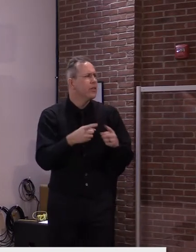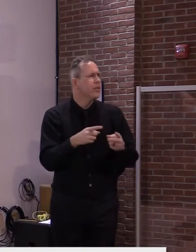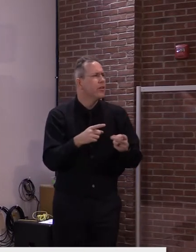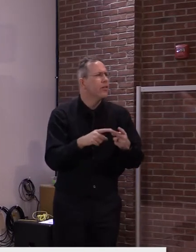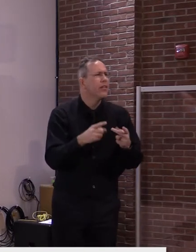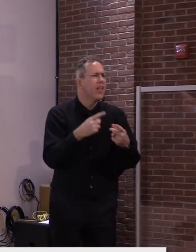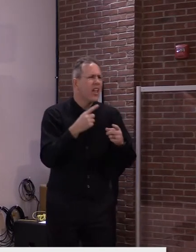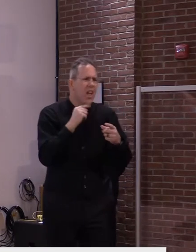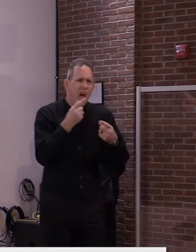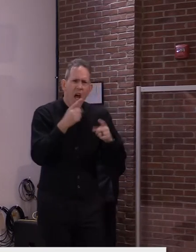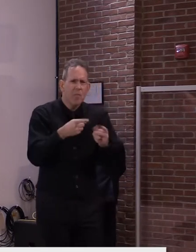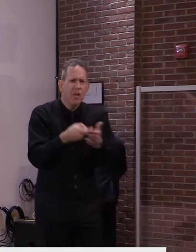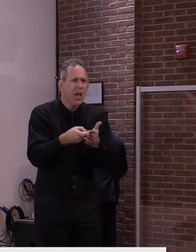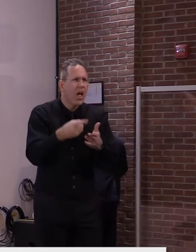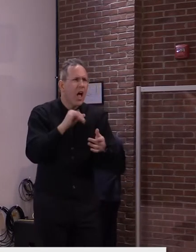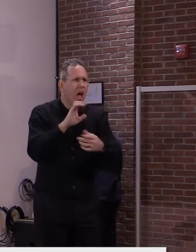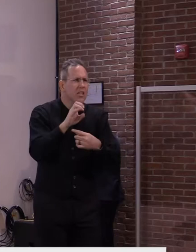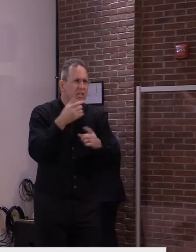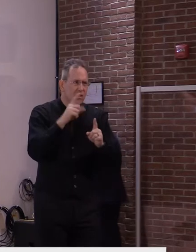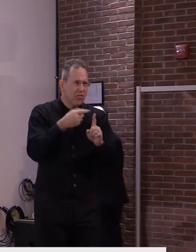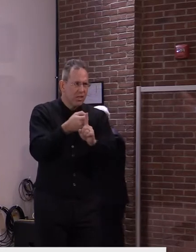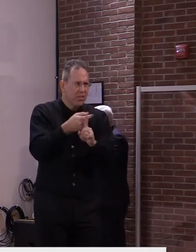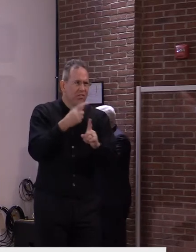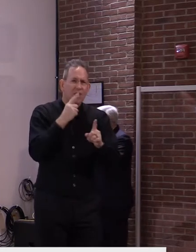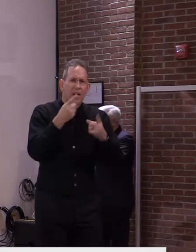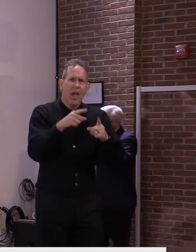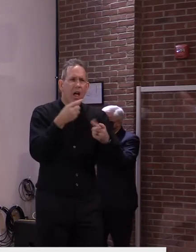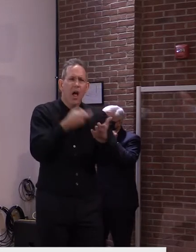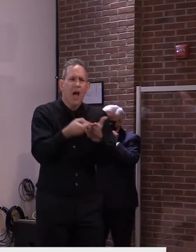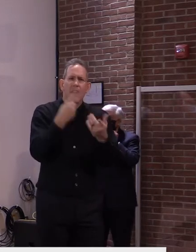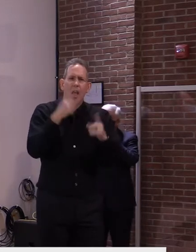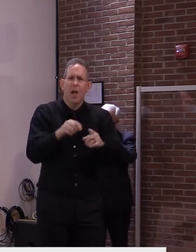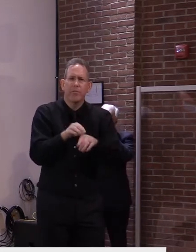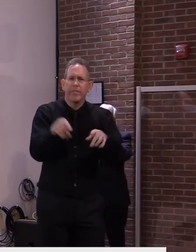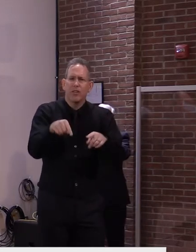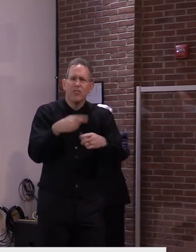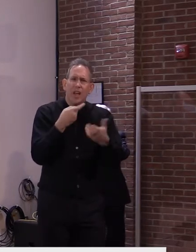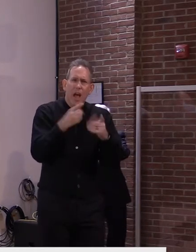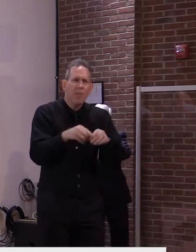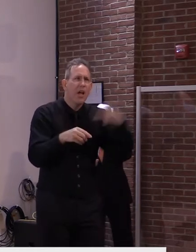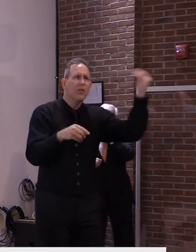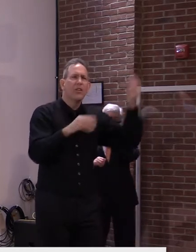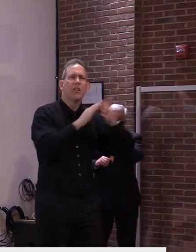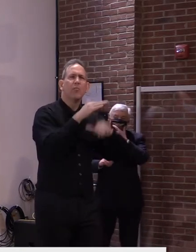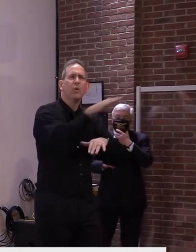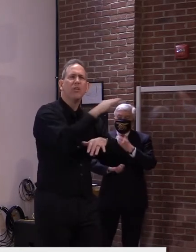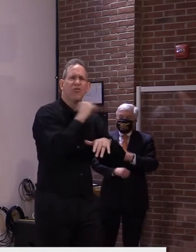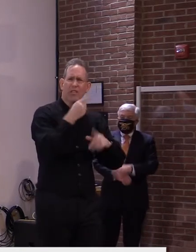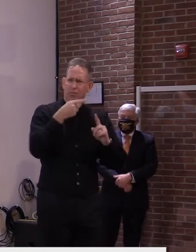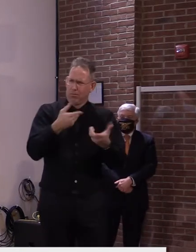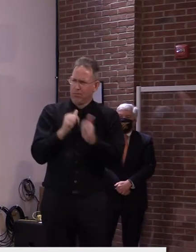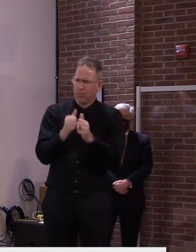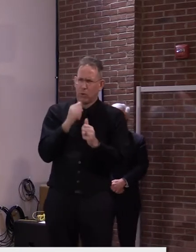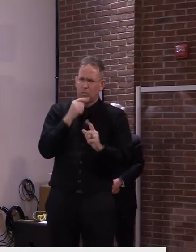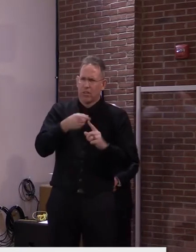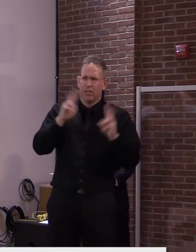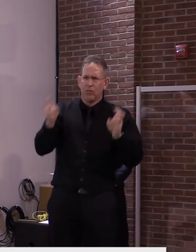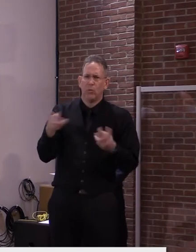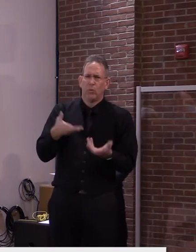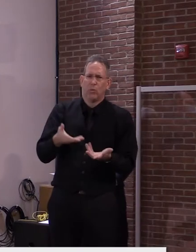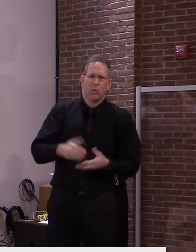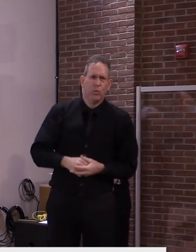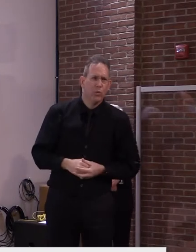cautious. We did open this next phase up. I think it was last week or the week before. We want to make sure that